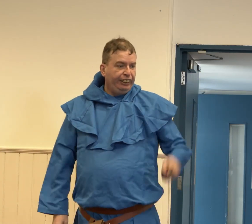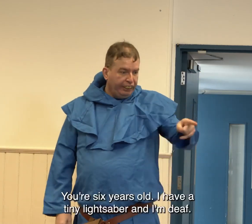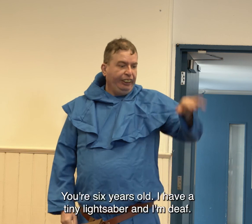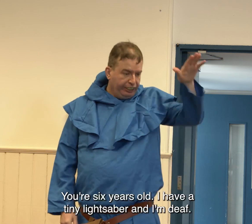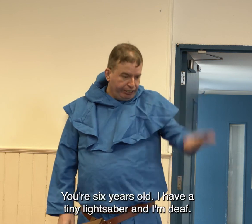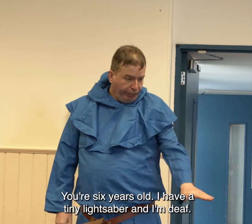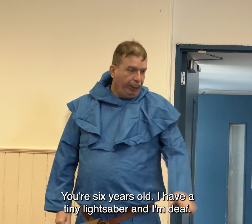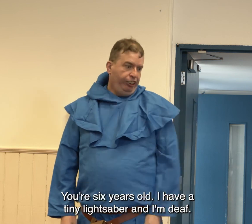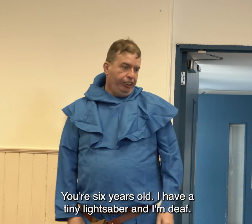You're 6 years old.